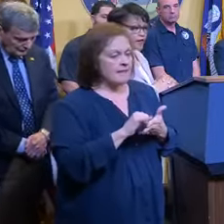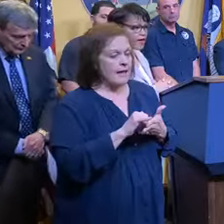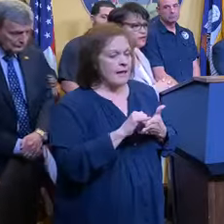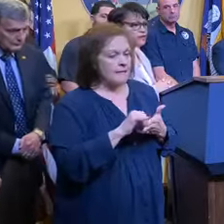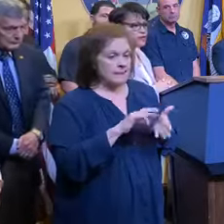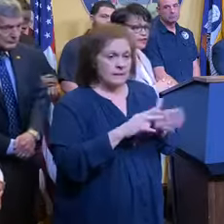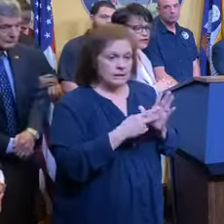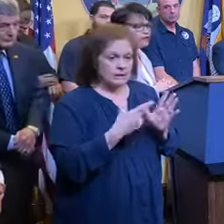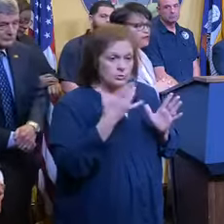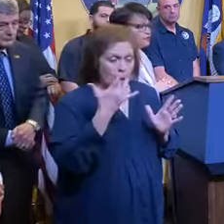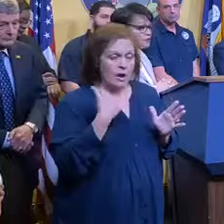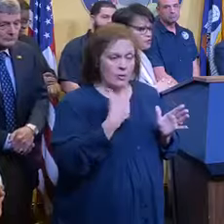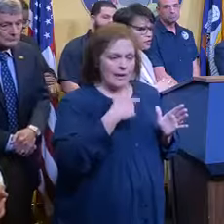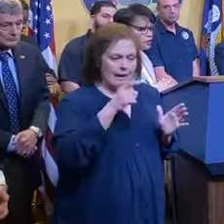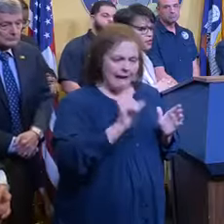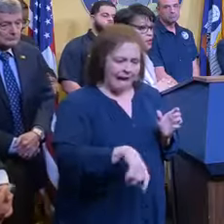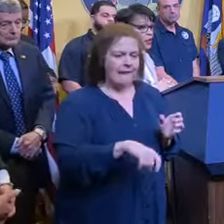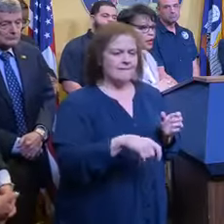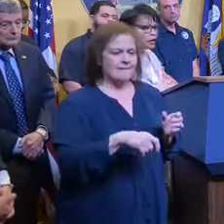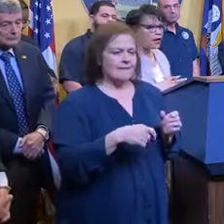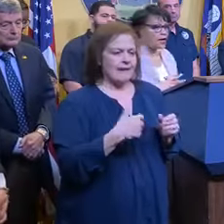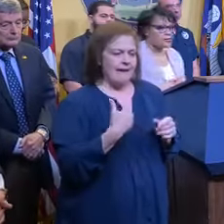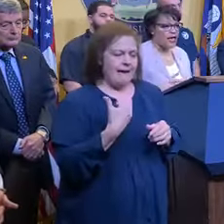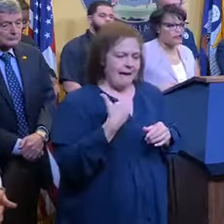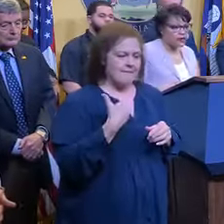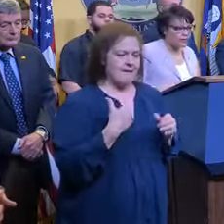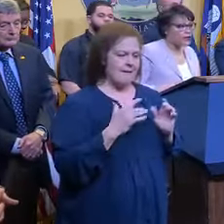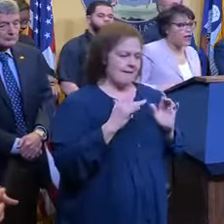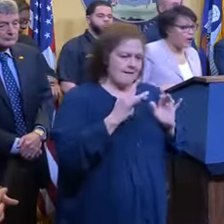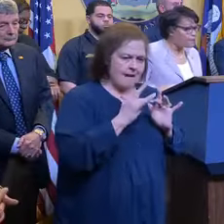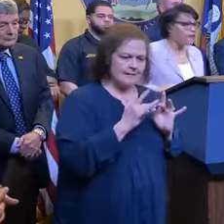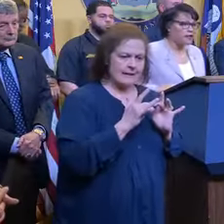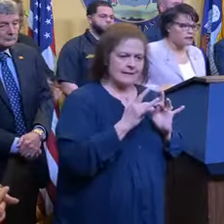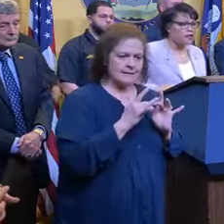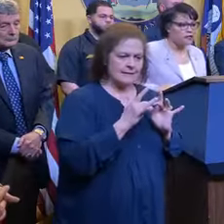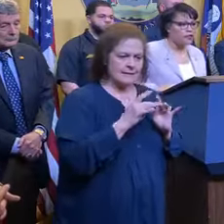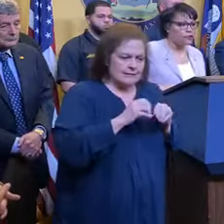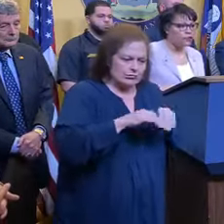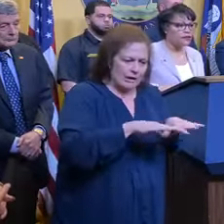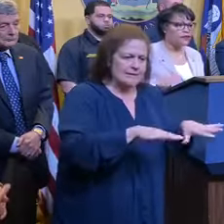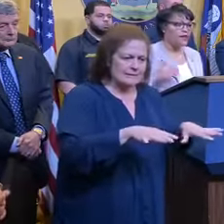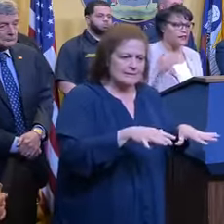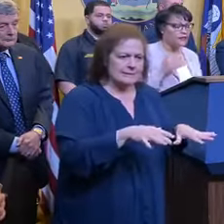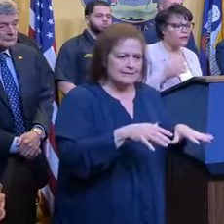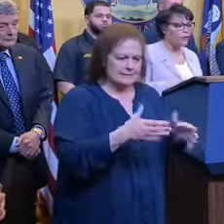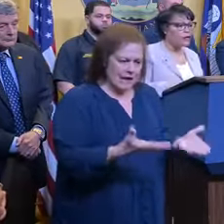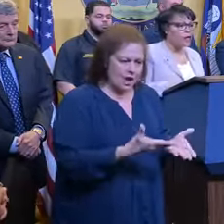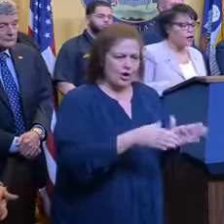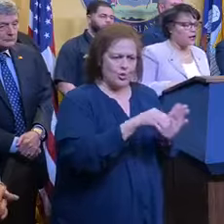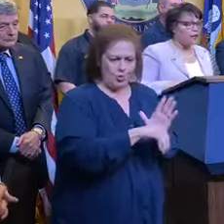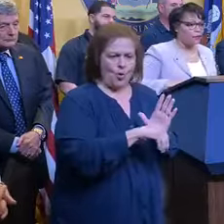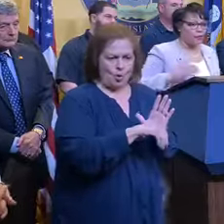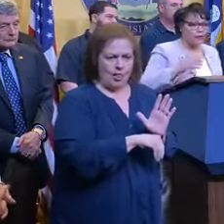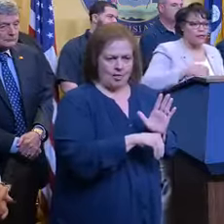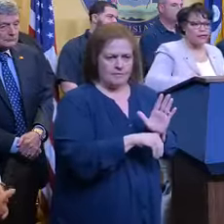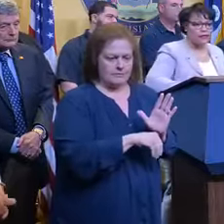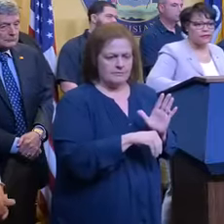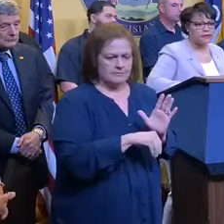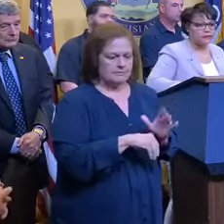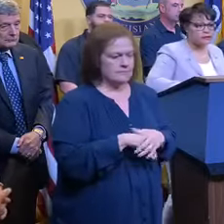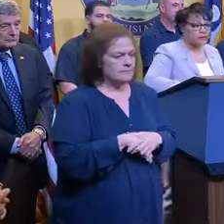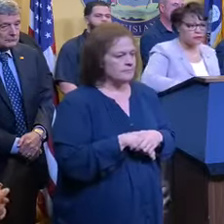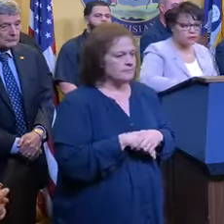need to have effective and efficient contact tracing happening in the city of New Orleans at the level that